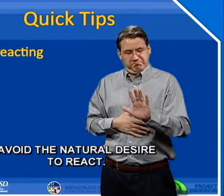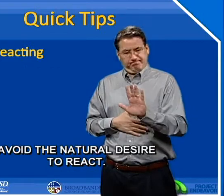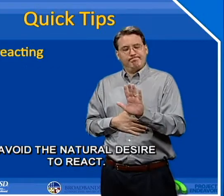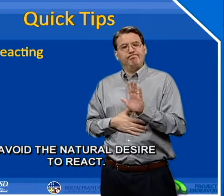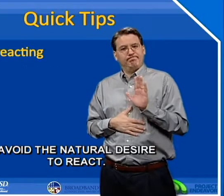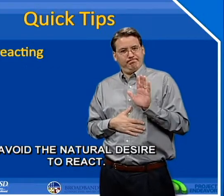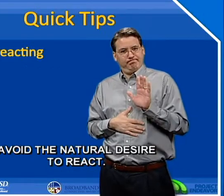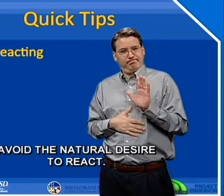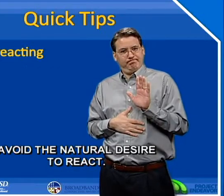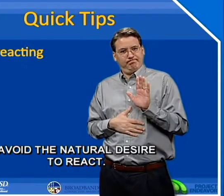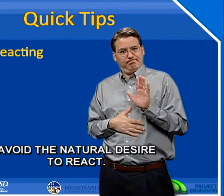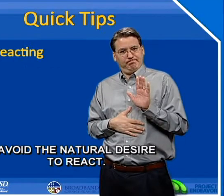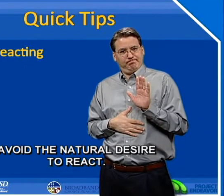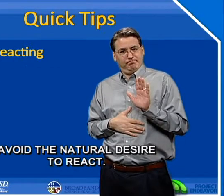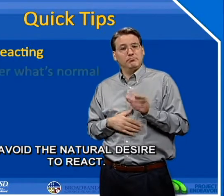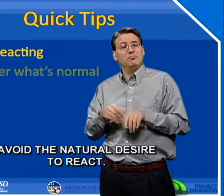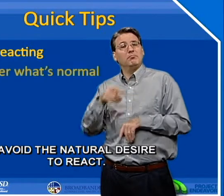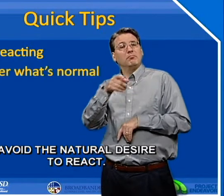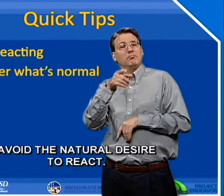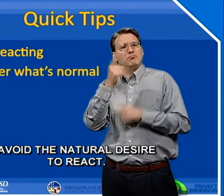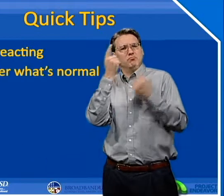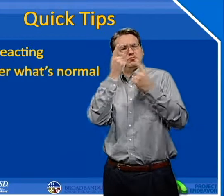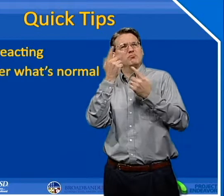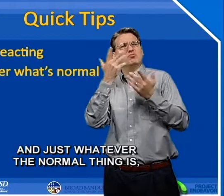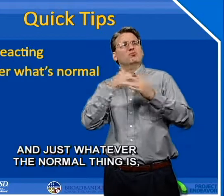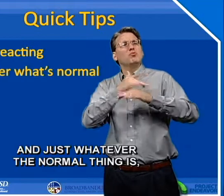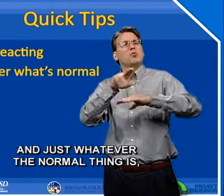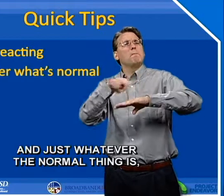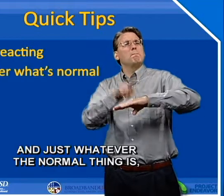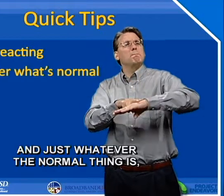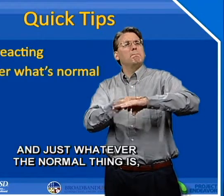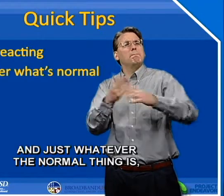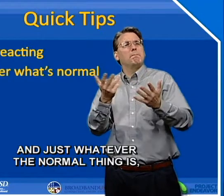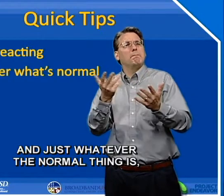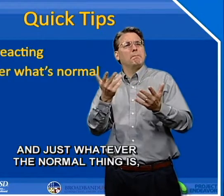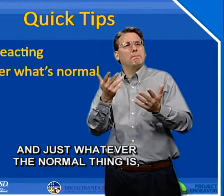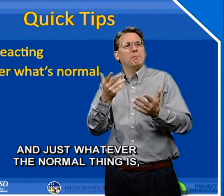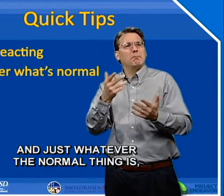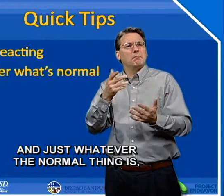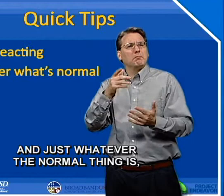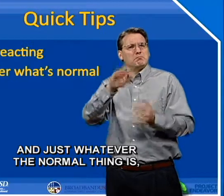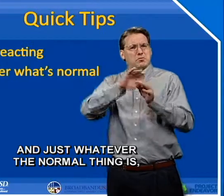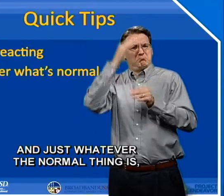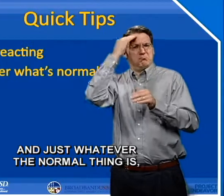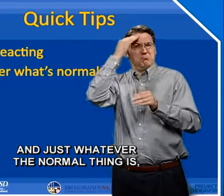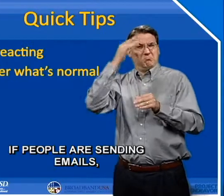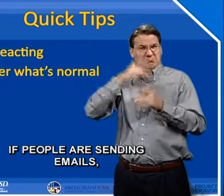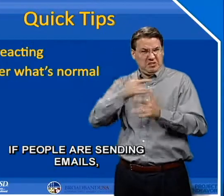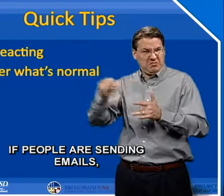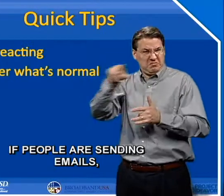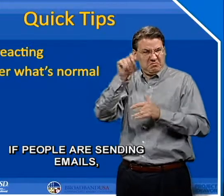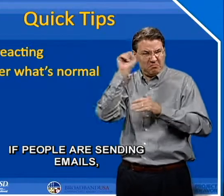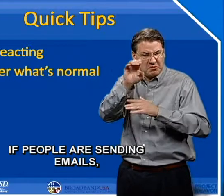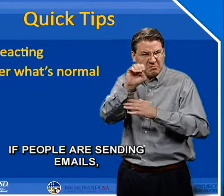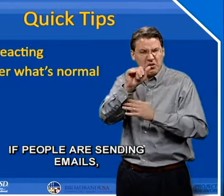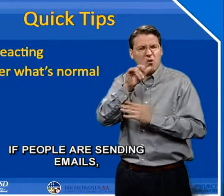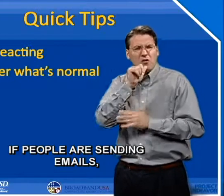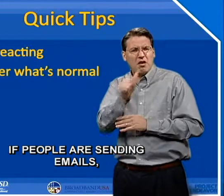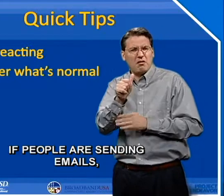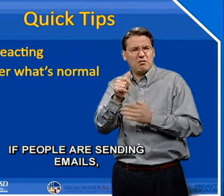the natural desire to react. And just whatever the normal thing is, if people are sending